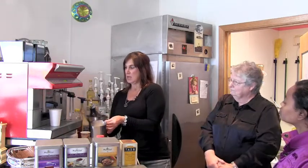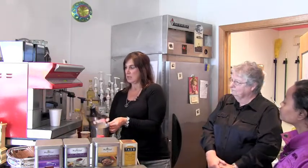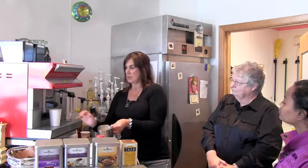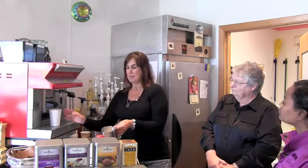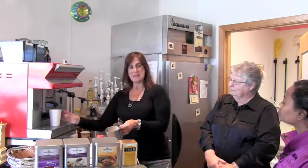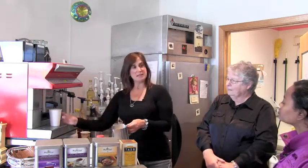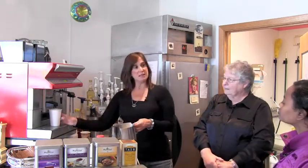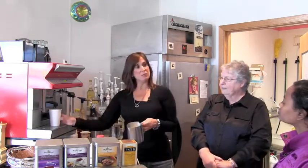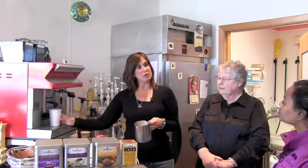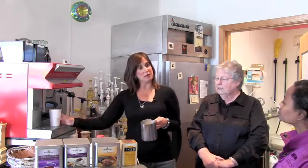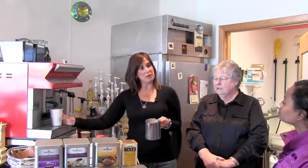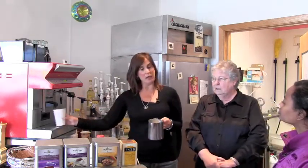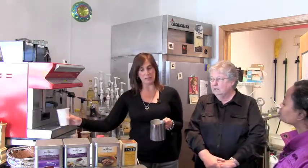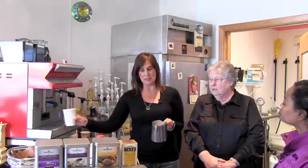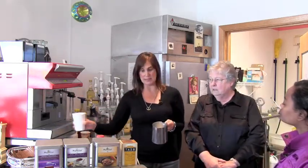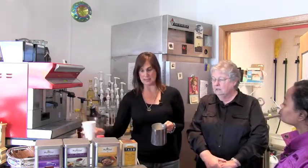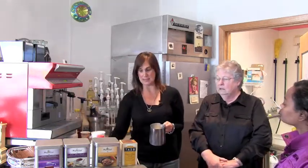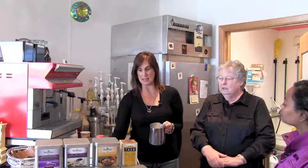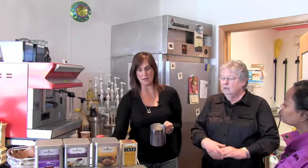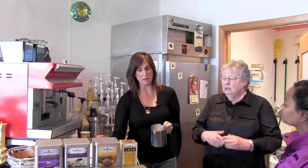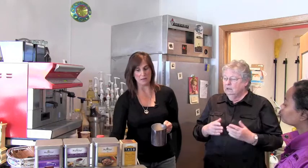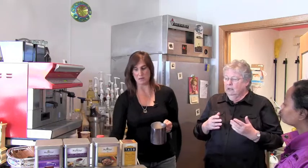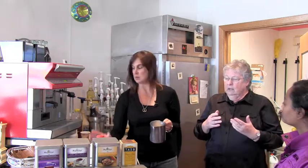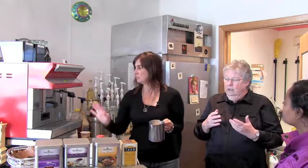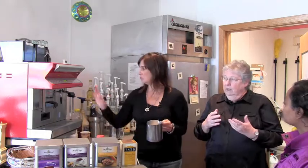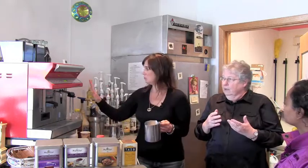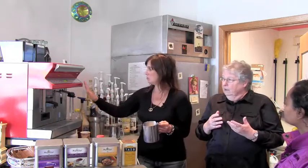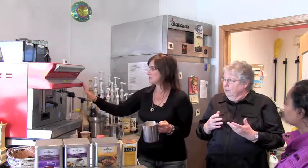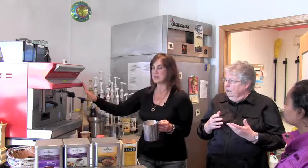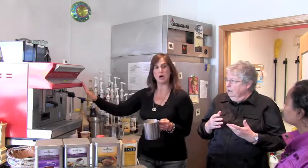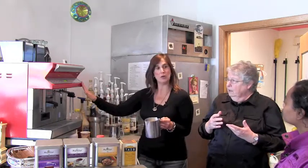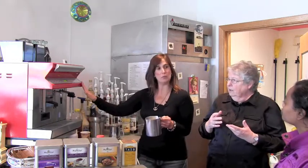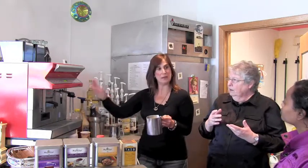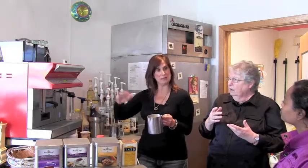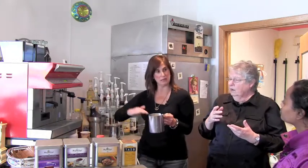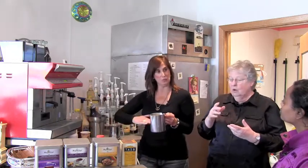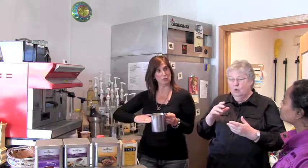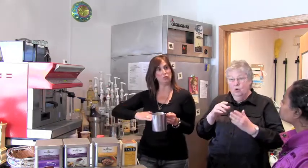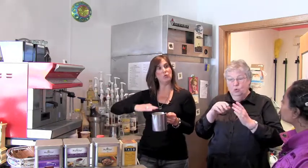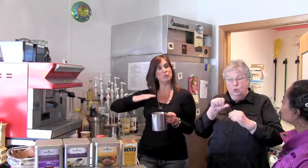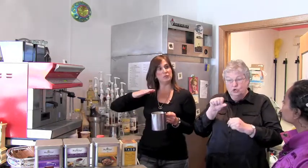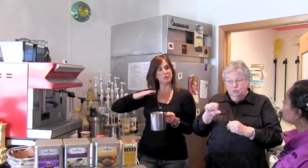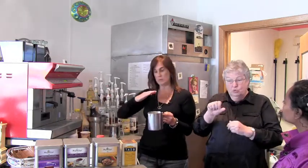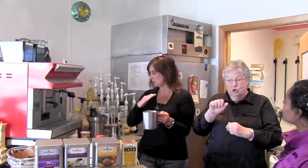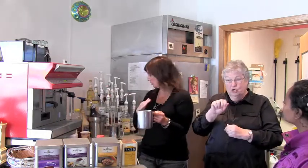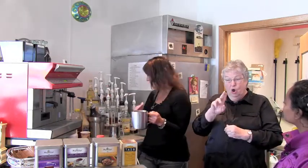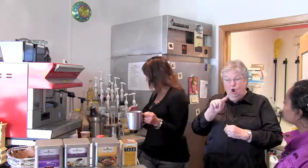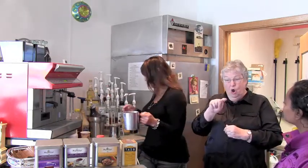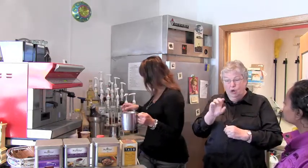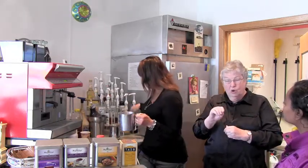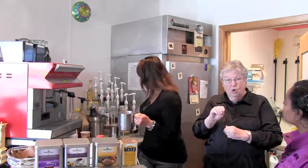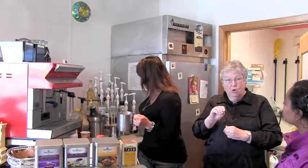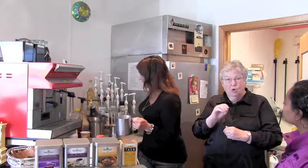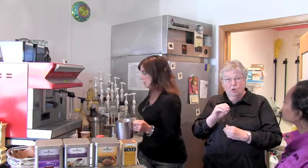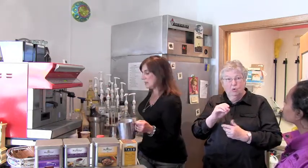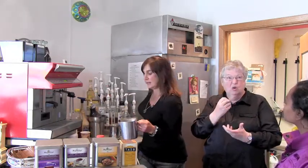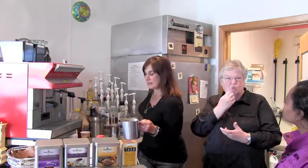Okay. And basically what happens is when you press the auto button and it warms the milk up,